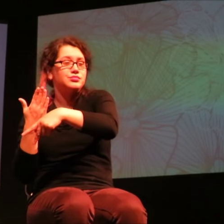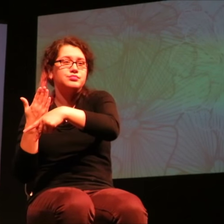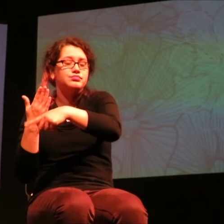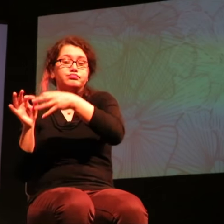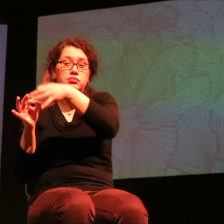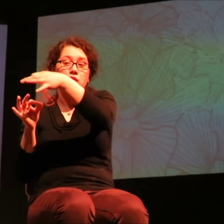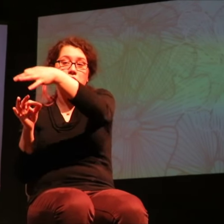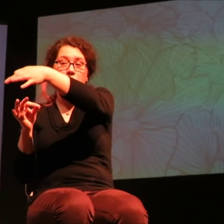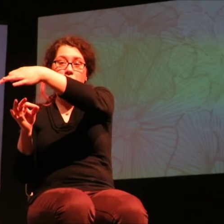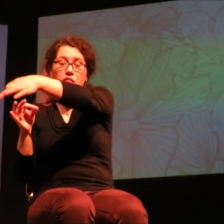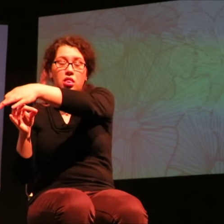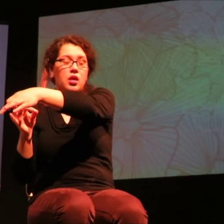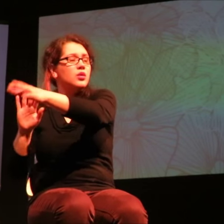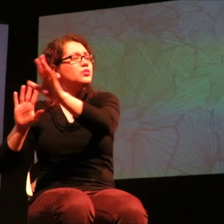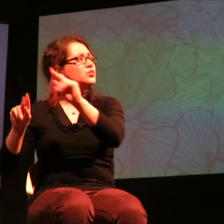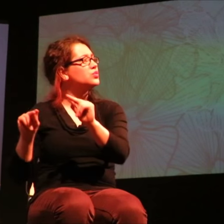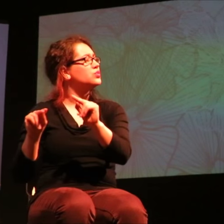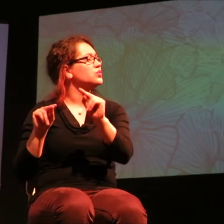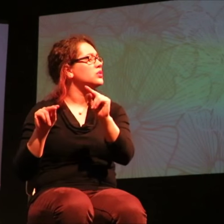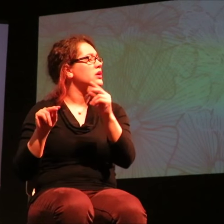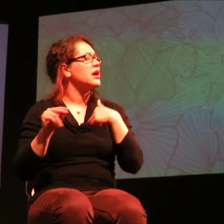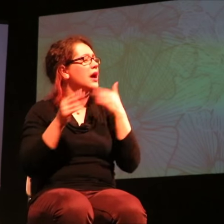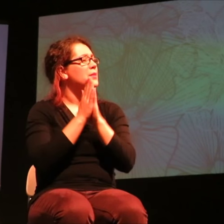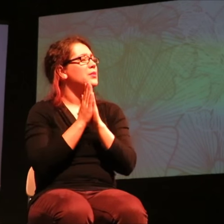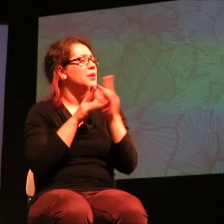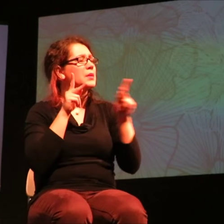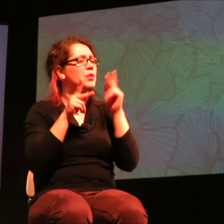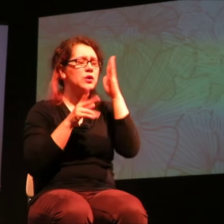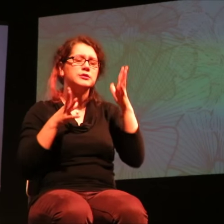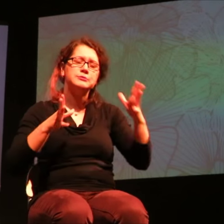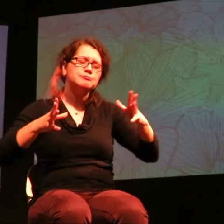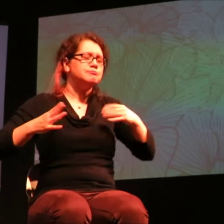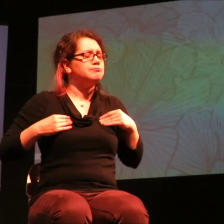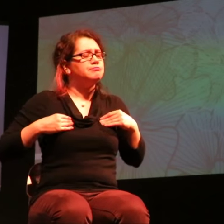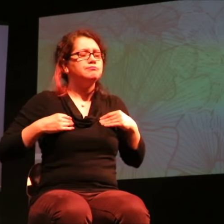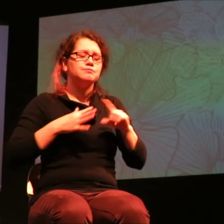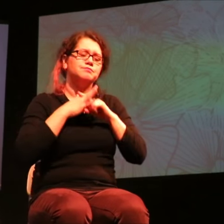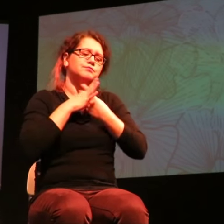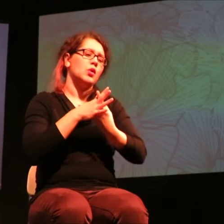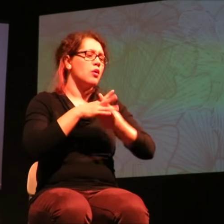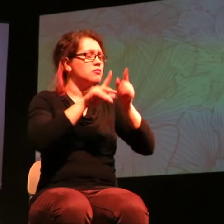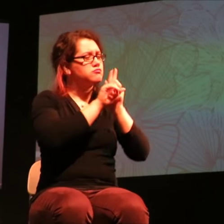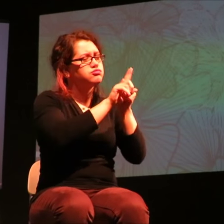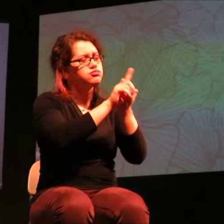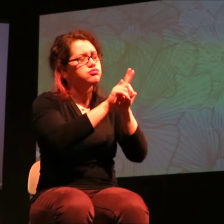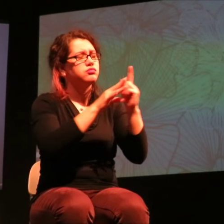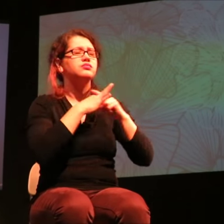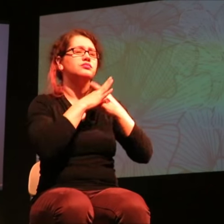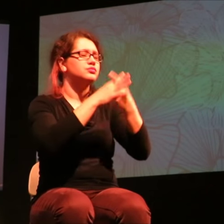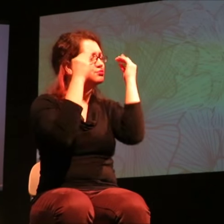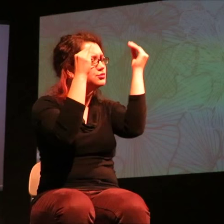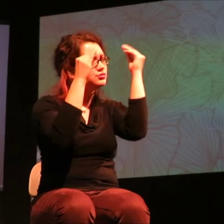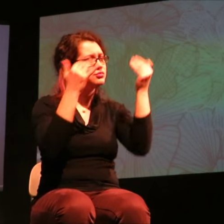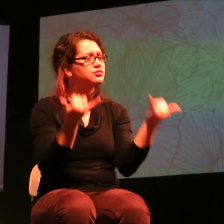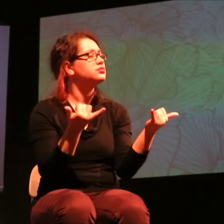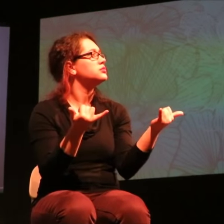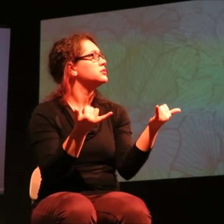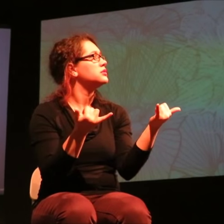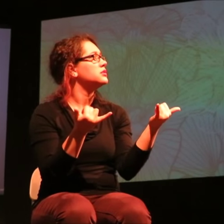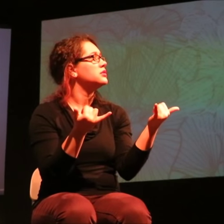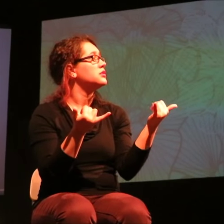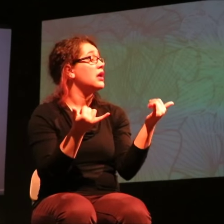Initiative to start mentoring somebody who they already know they should be mentoring. God, may we not wait for the Mentoring